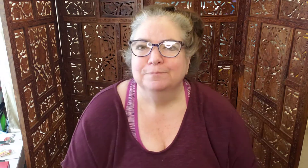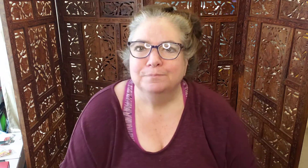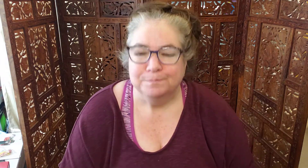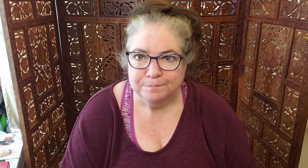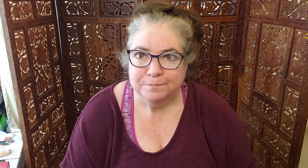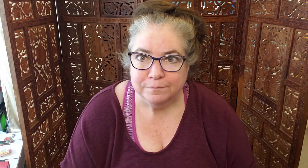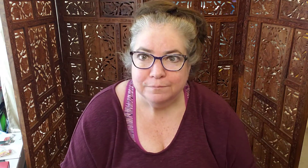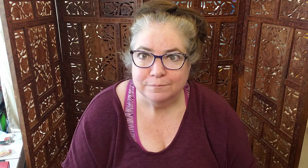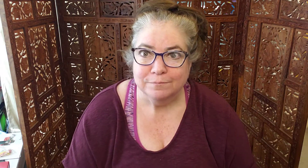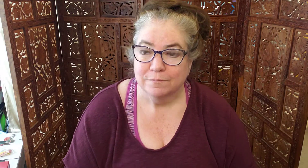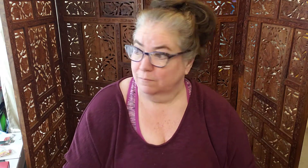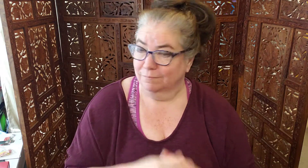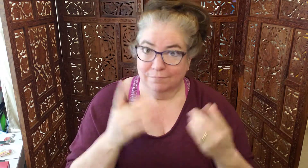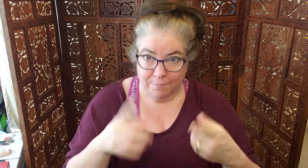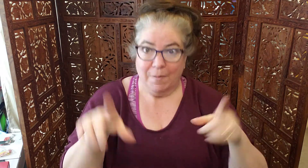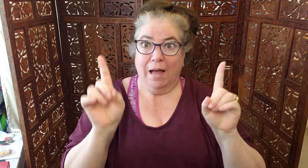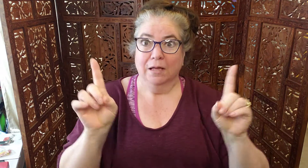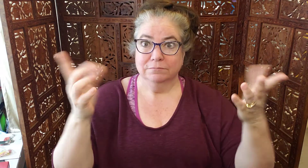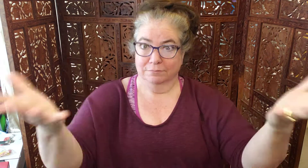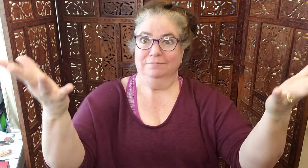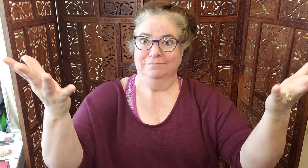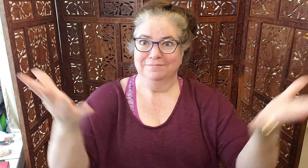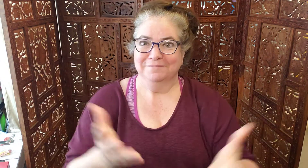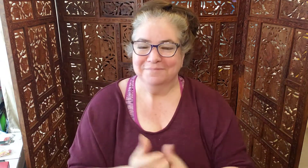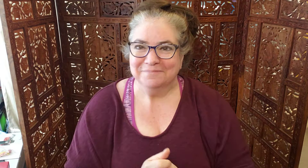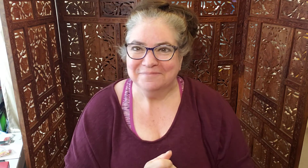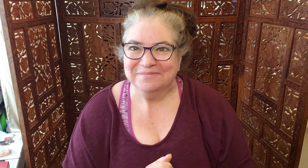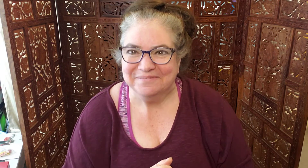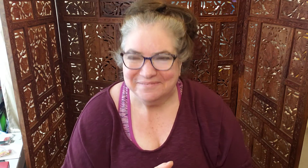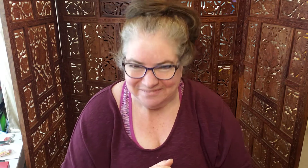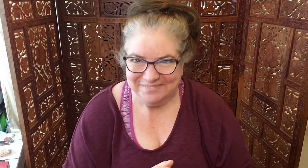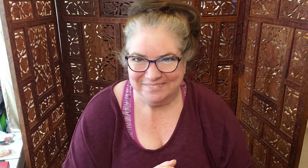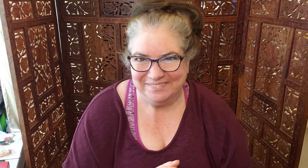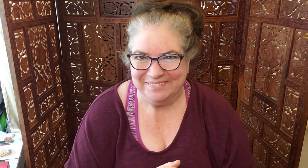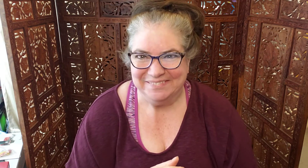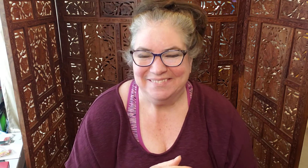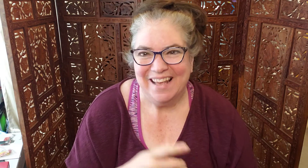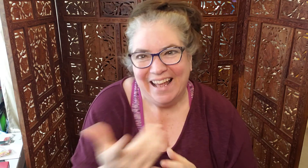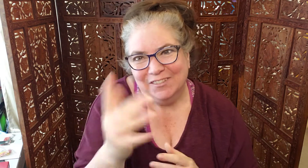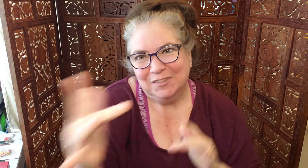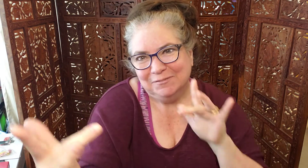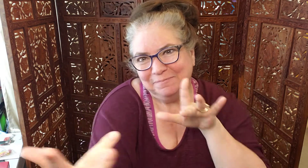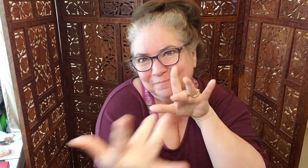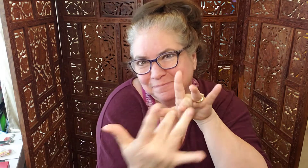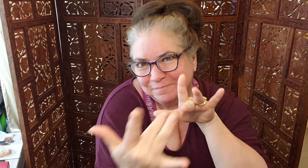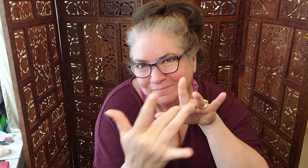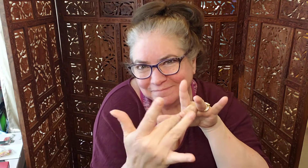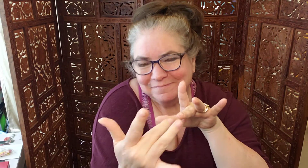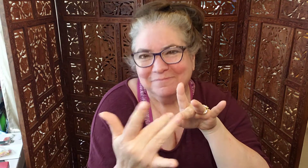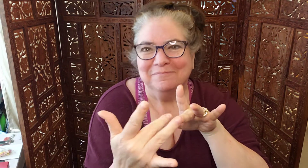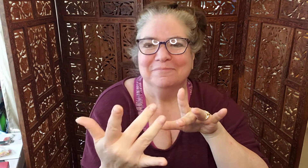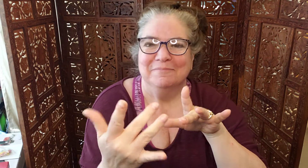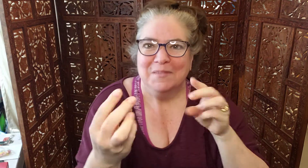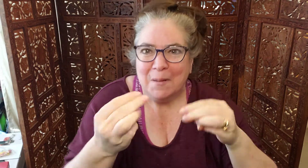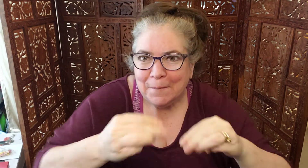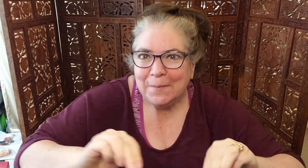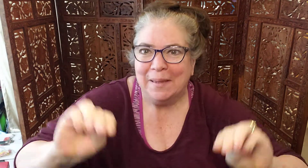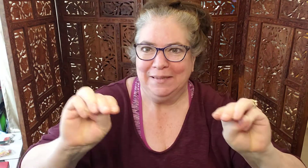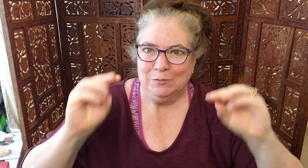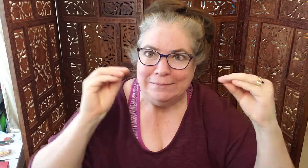So here we are. And through this online method, I'm hoping that we begin a